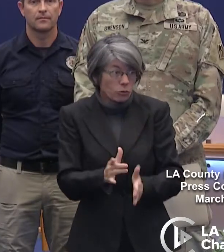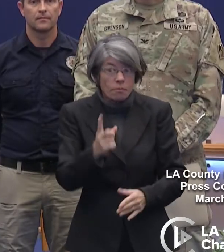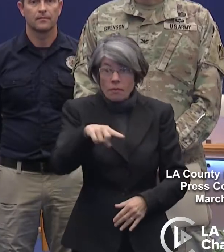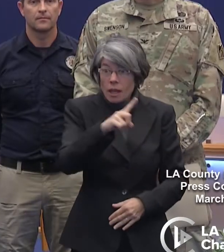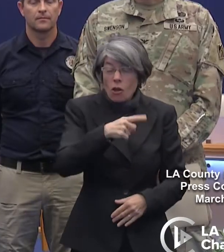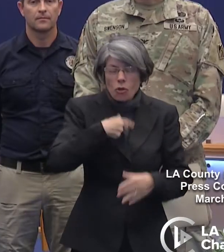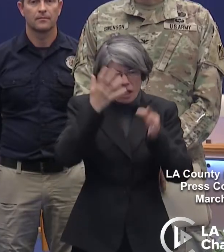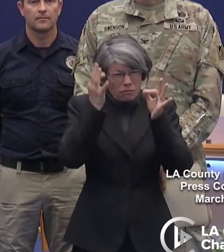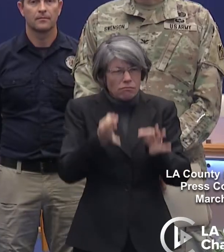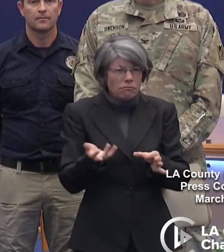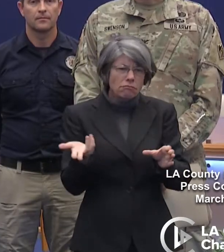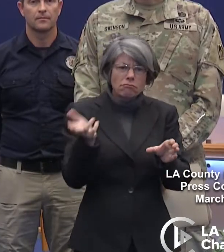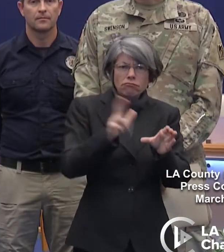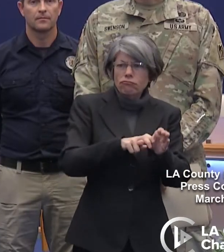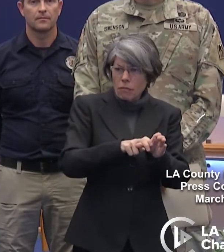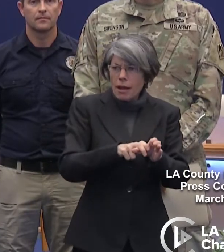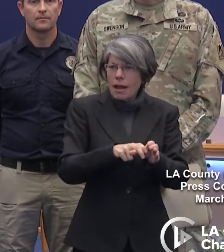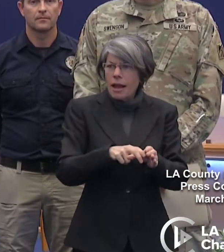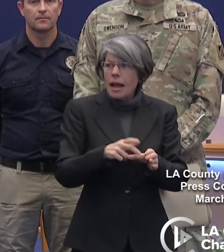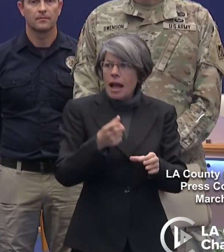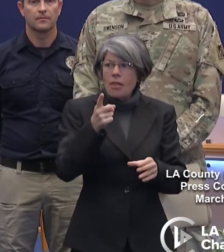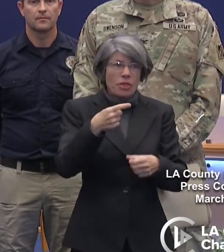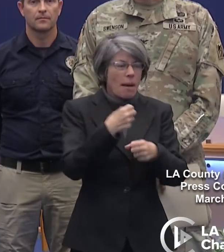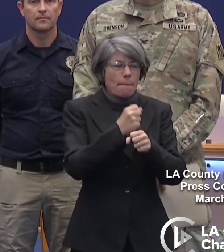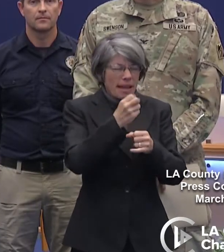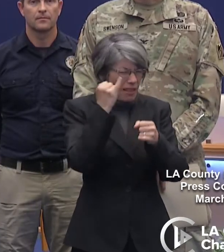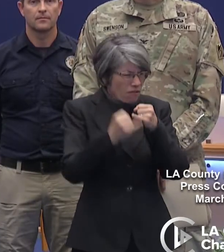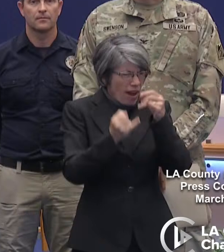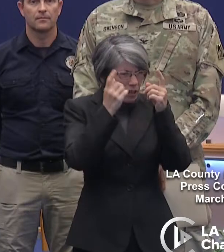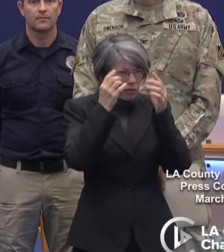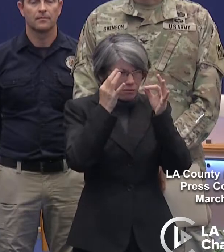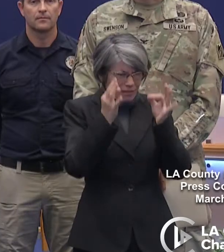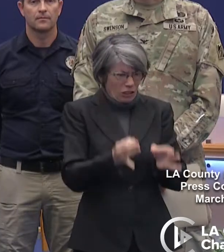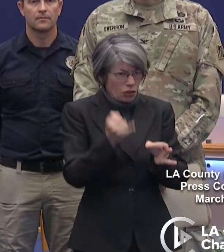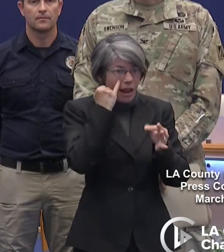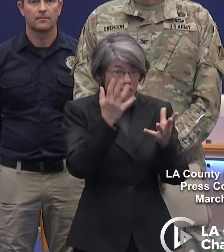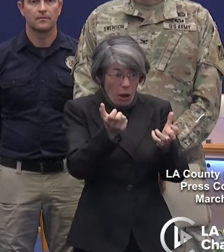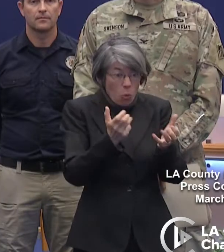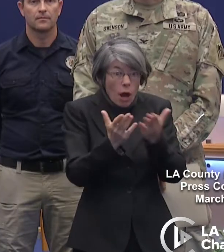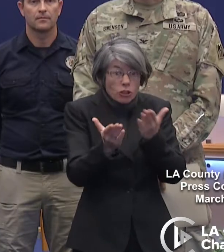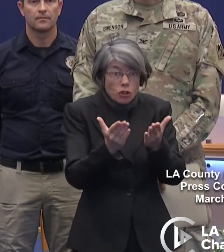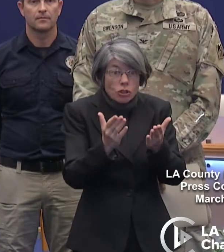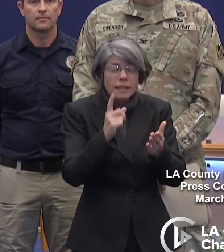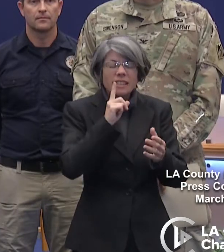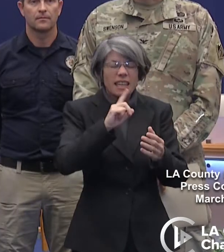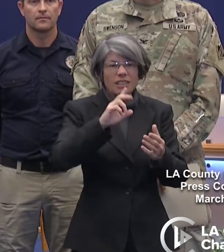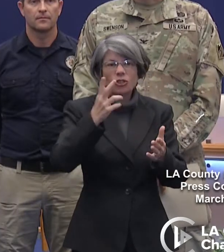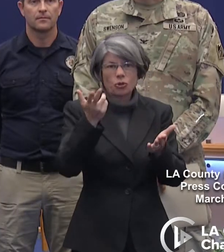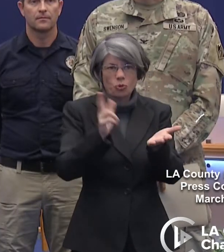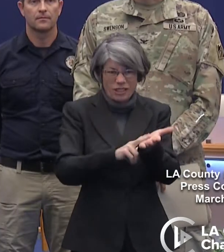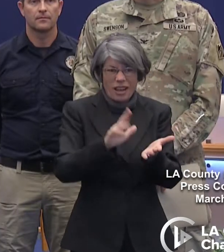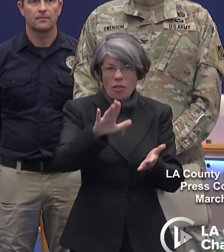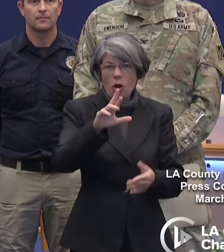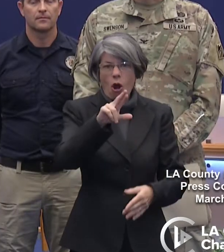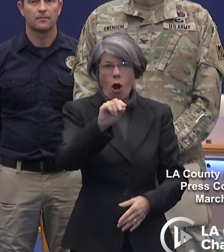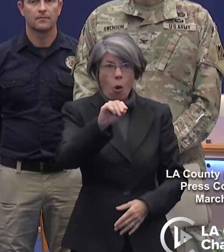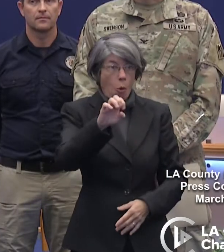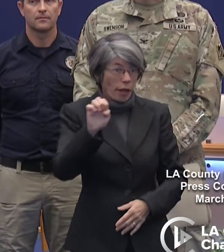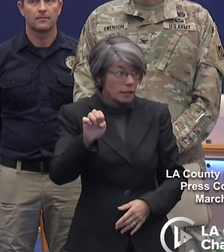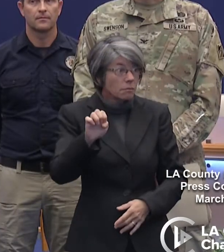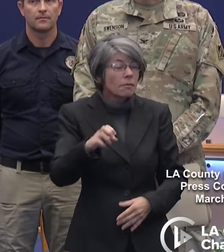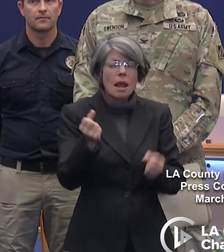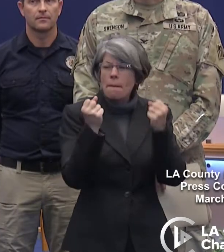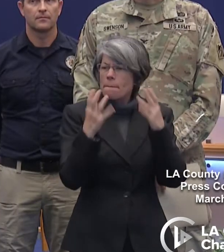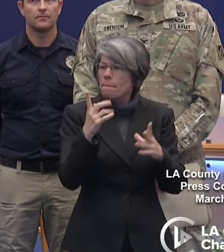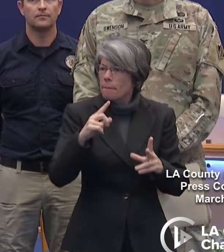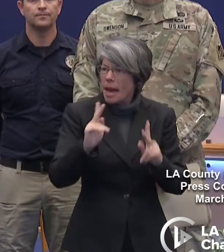already opted in, that haven't made the final decision whether they want this service, is sign their ROEs. What I'm finding is that a